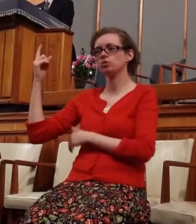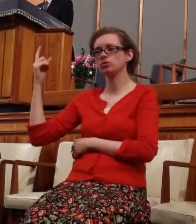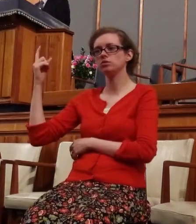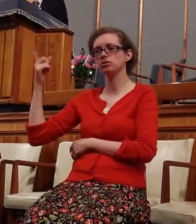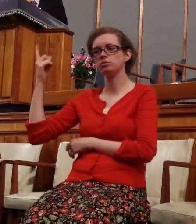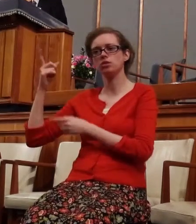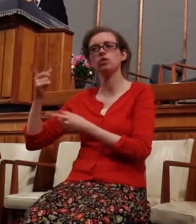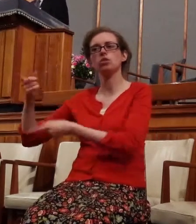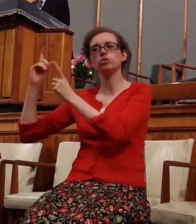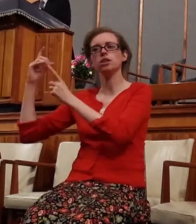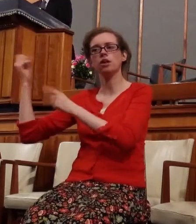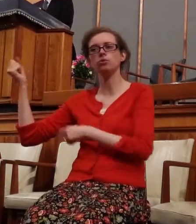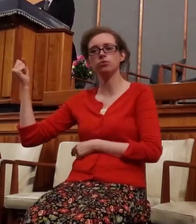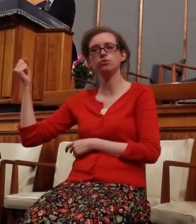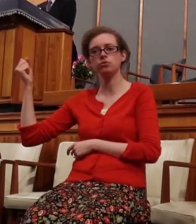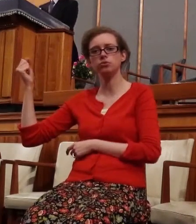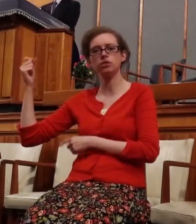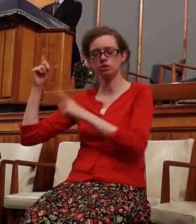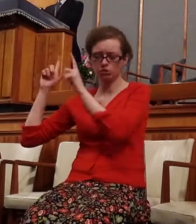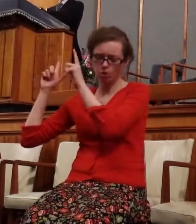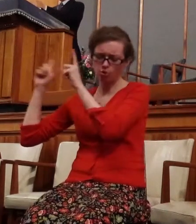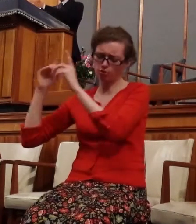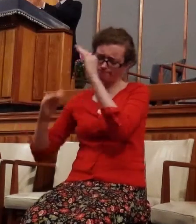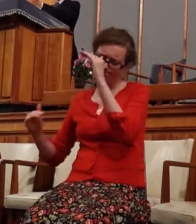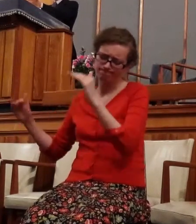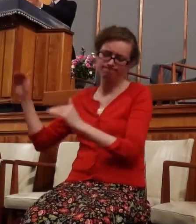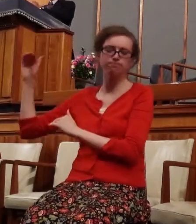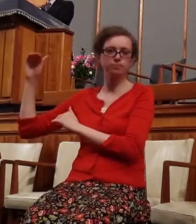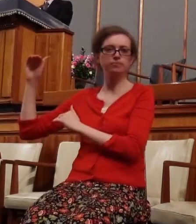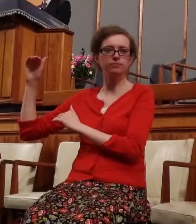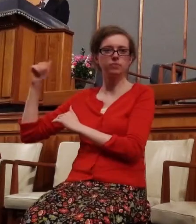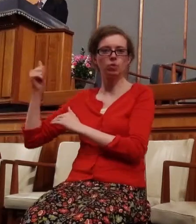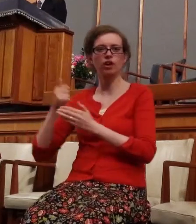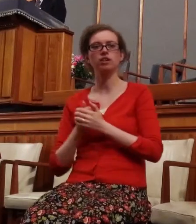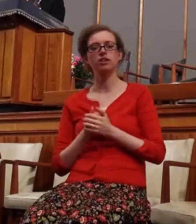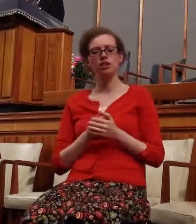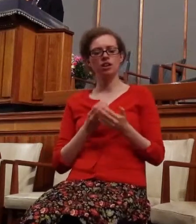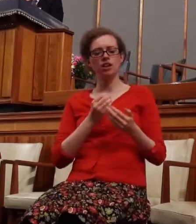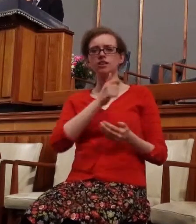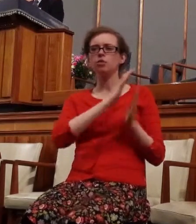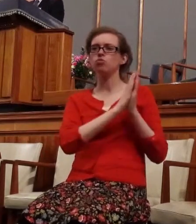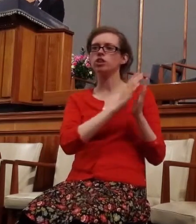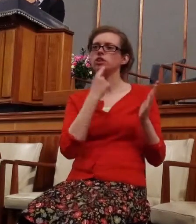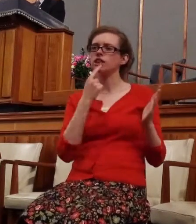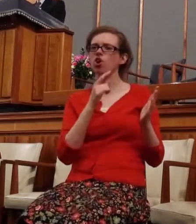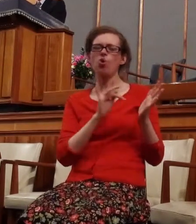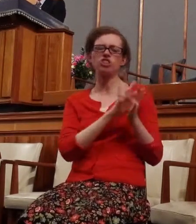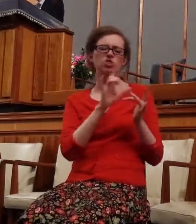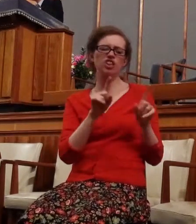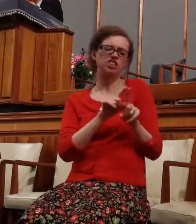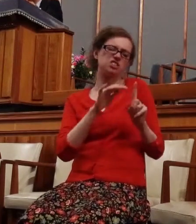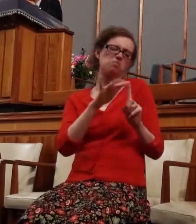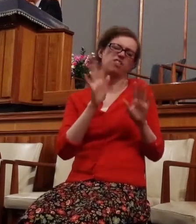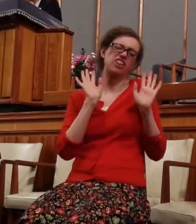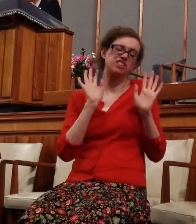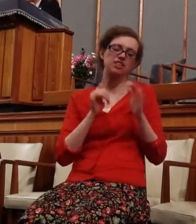earth. The Lord of lords. There are some religions, they teach, oh, Christ was just a prophet.